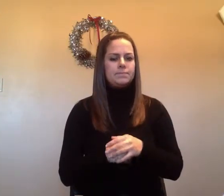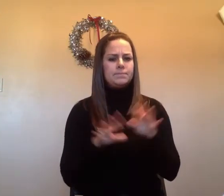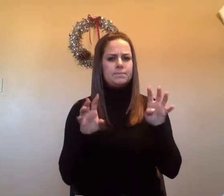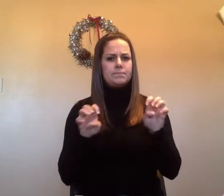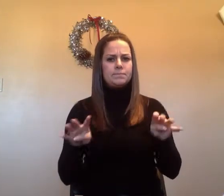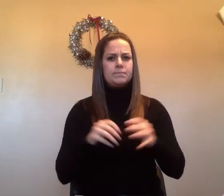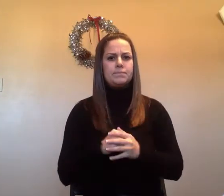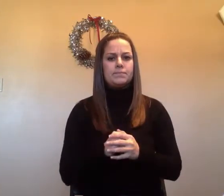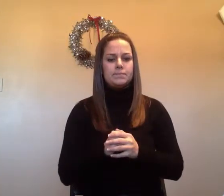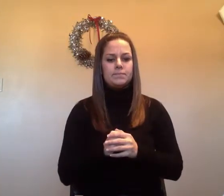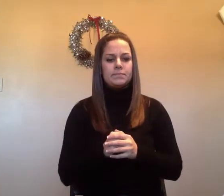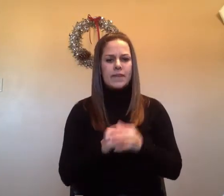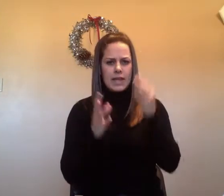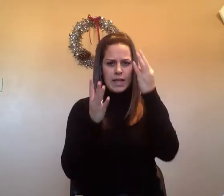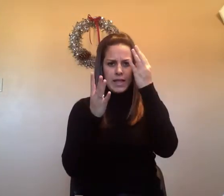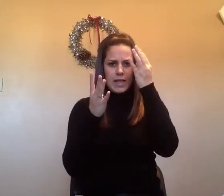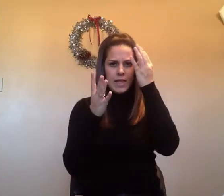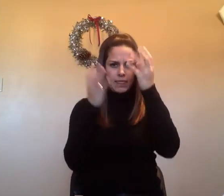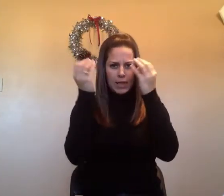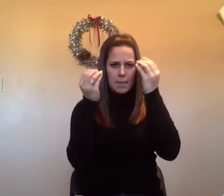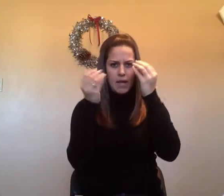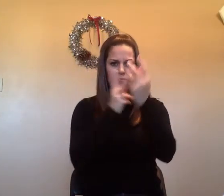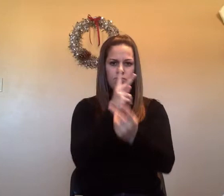Think of the type of story that Animal Farm is. Oh, when you